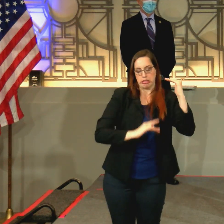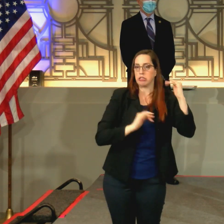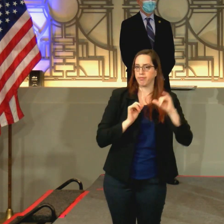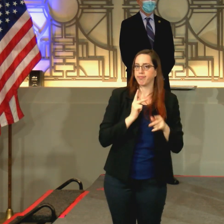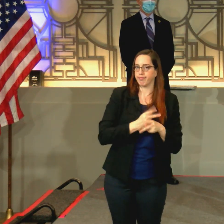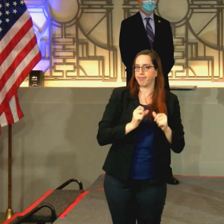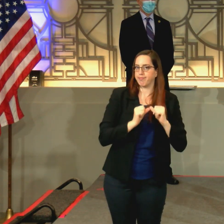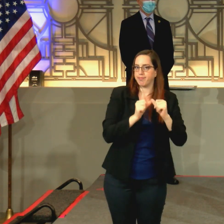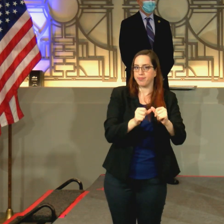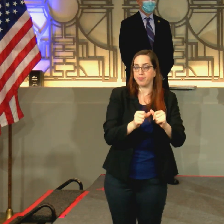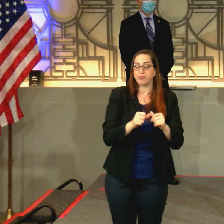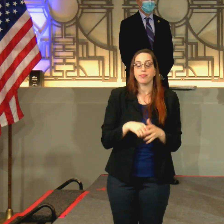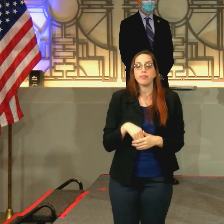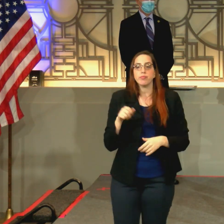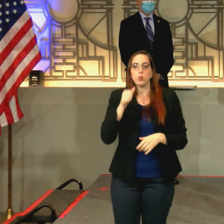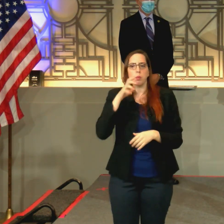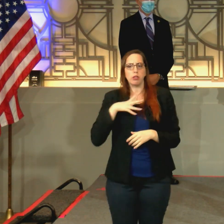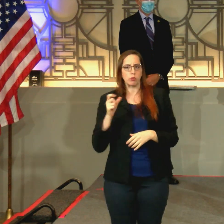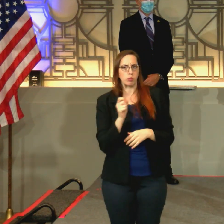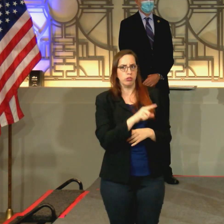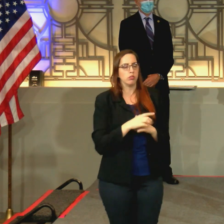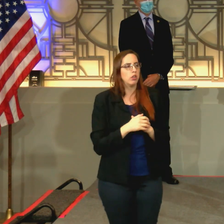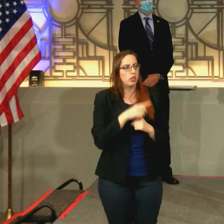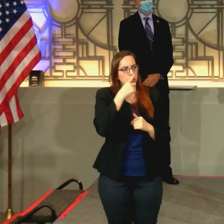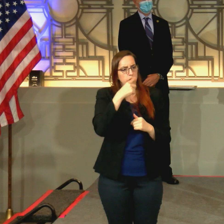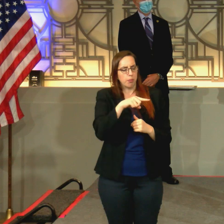Mayor, can you guys talk about,